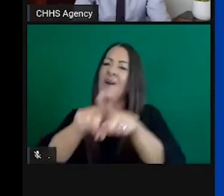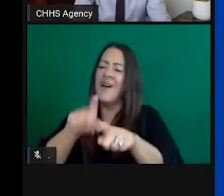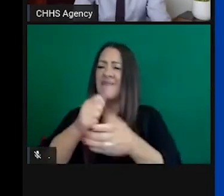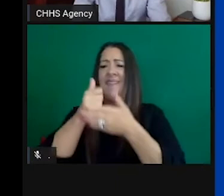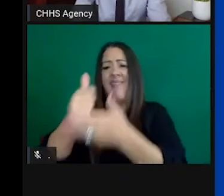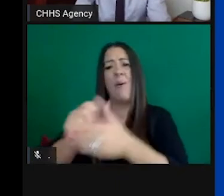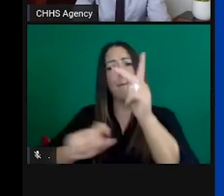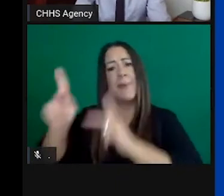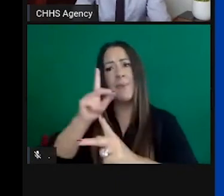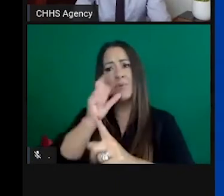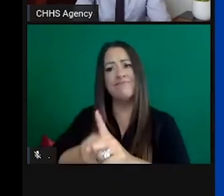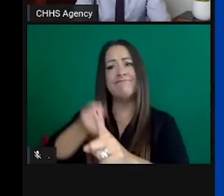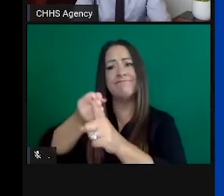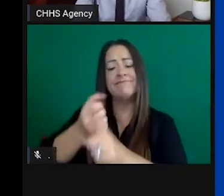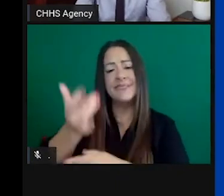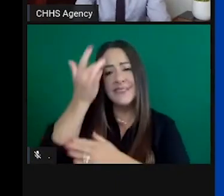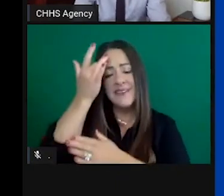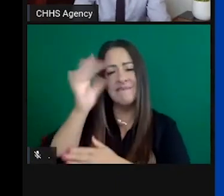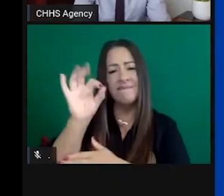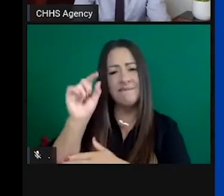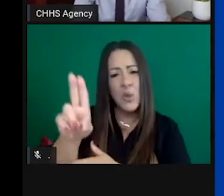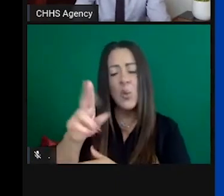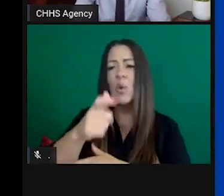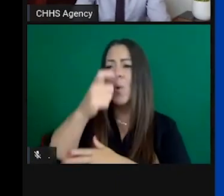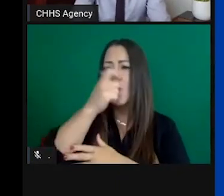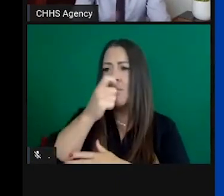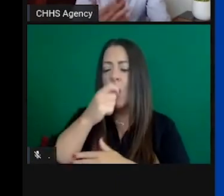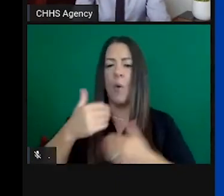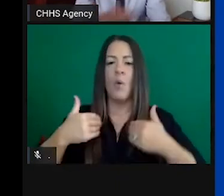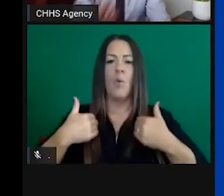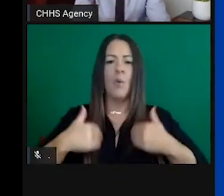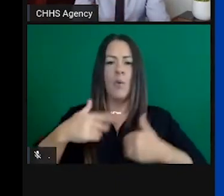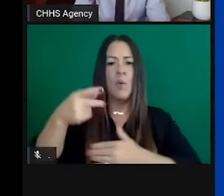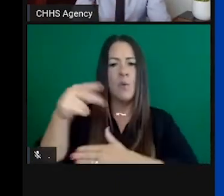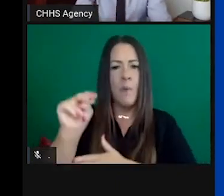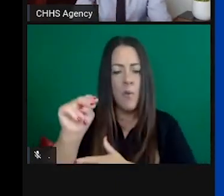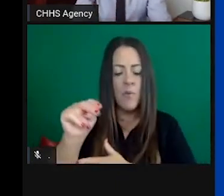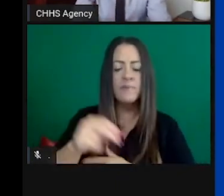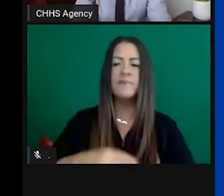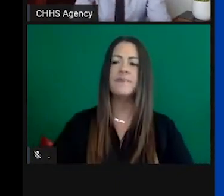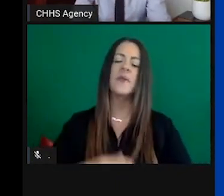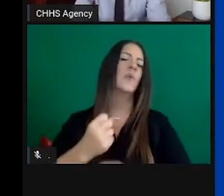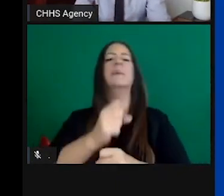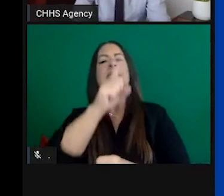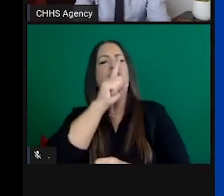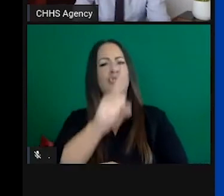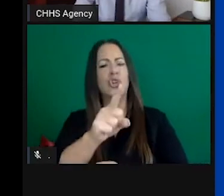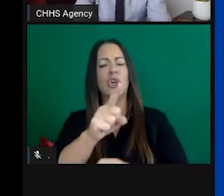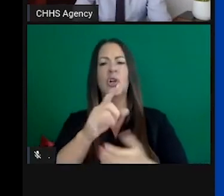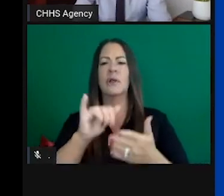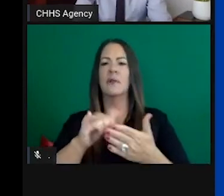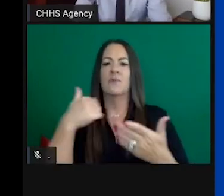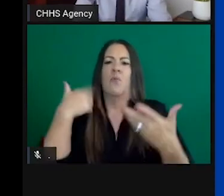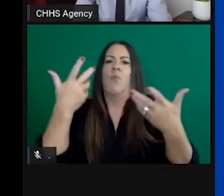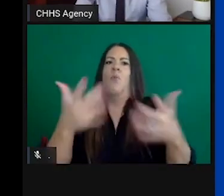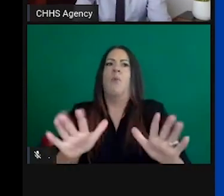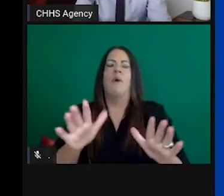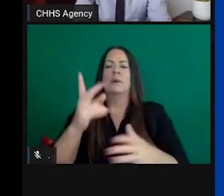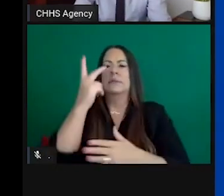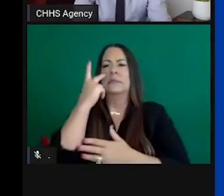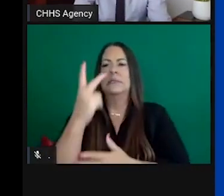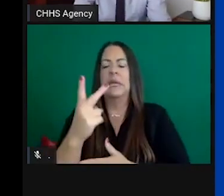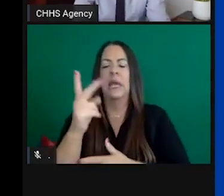anticipate, other common symptoms of colds, pneumonias, and to make sure that we don't have to defer much needed care